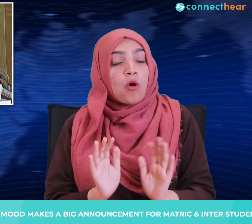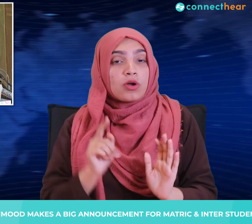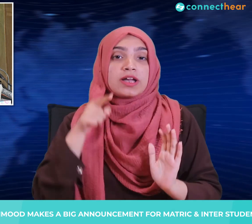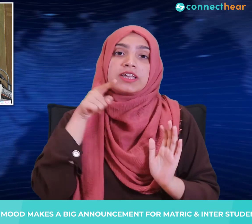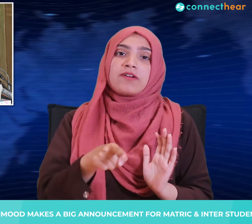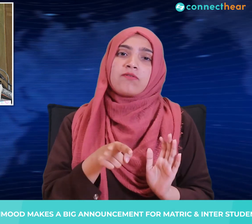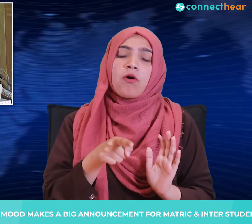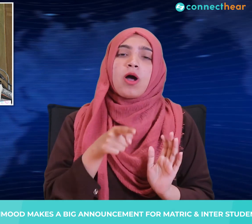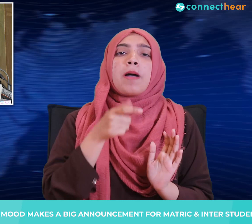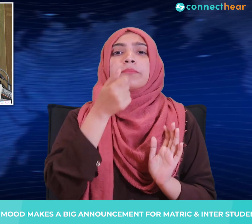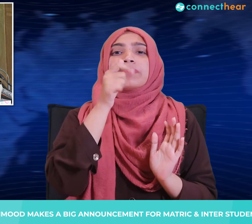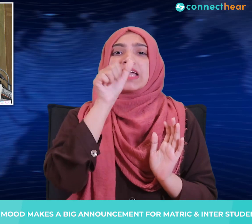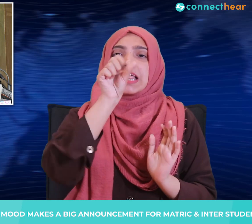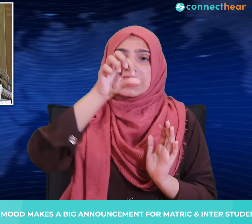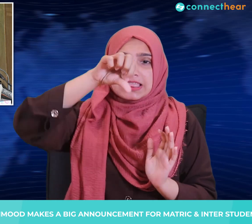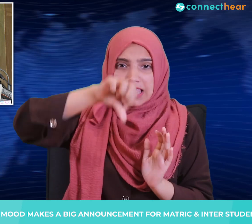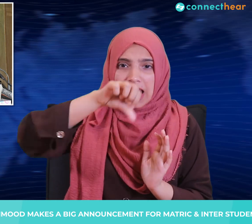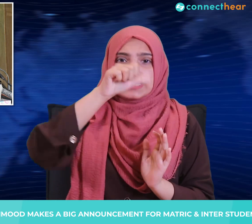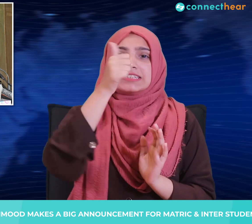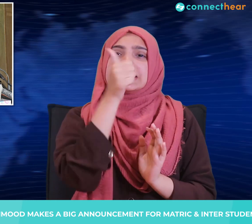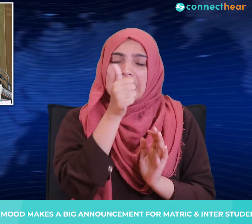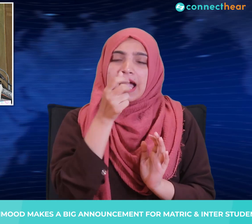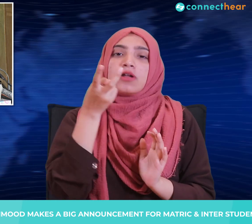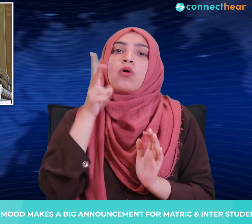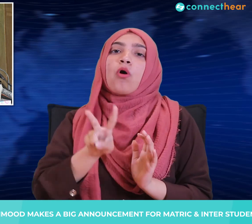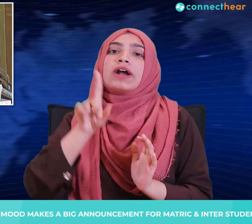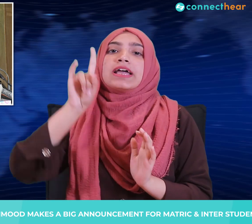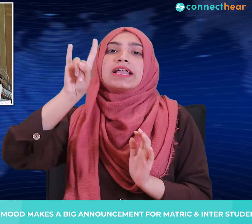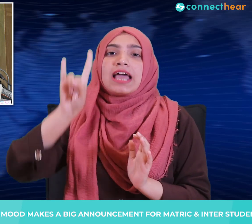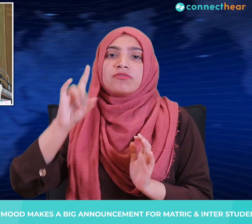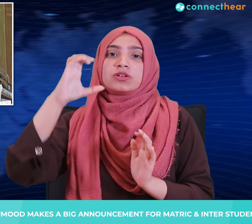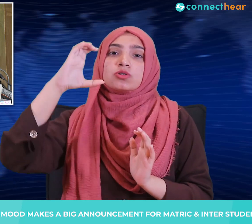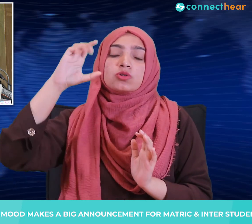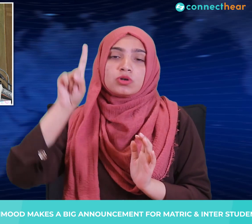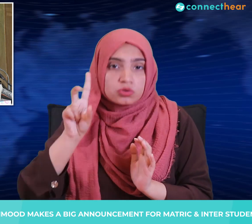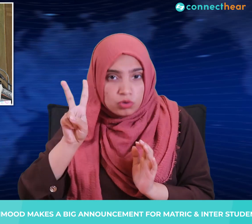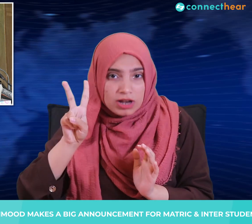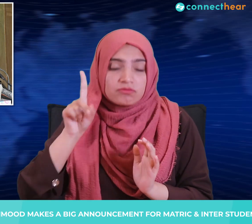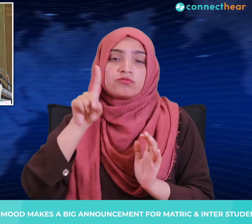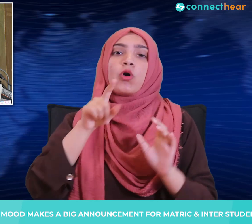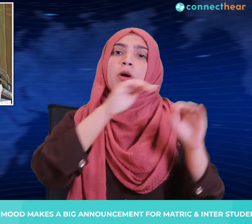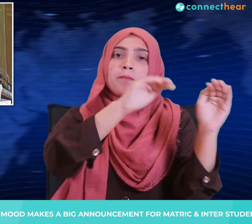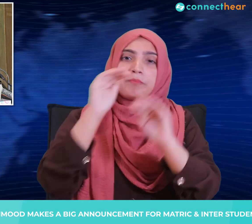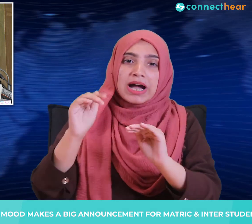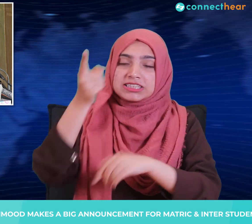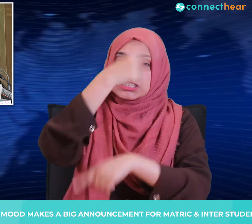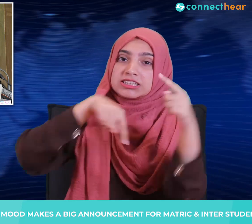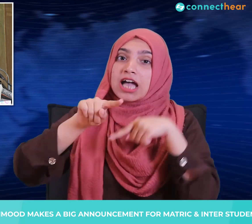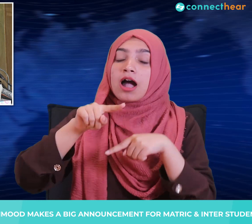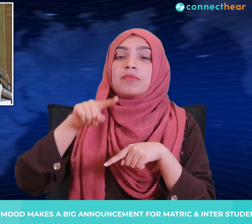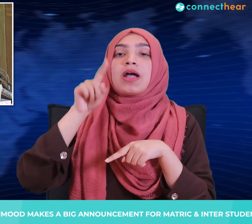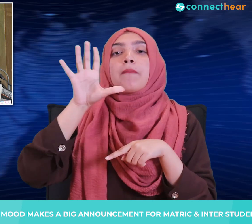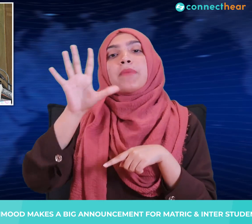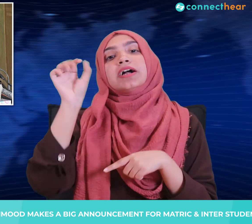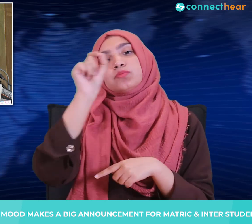metric and interstudents receive higher marks in compulsory subjects in annual exams. Addressing the media,